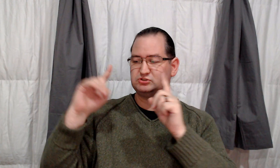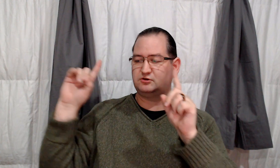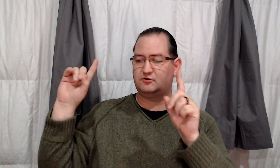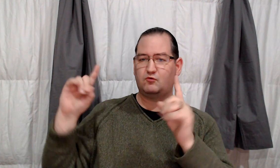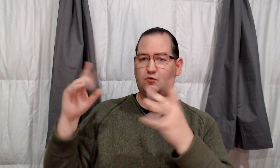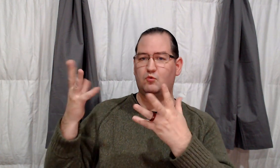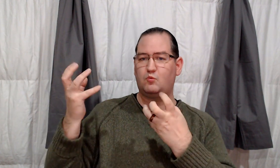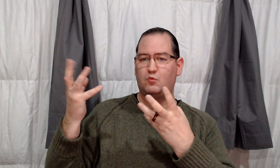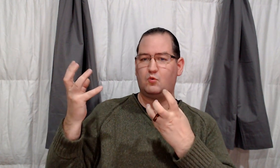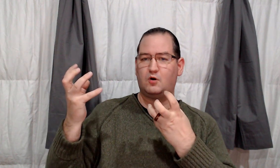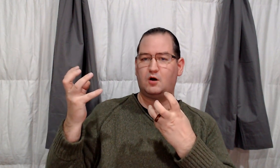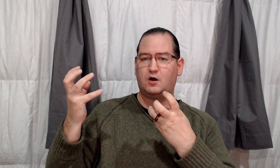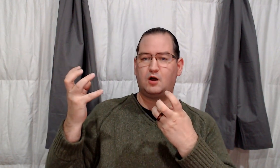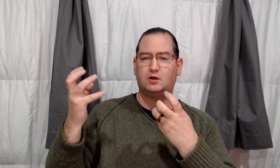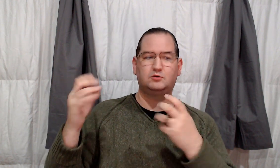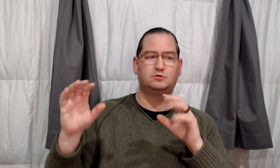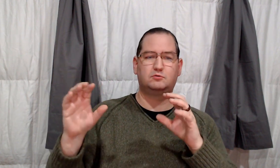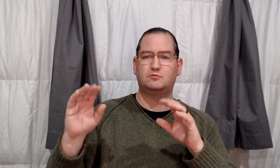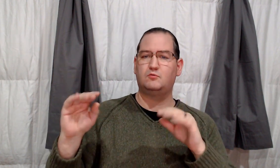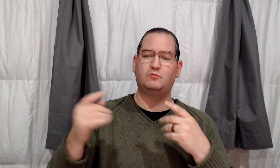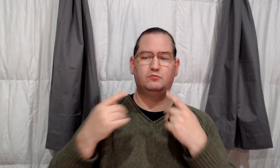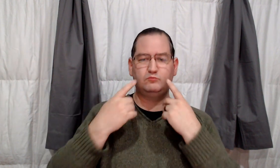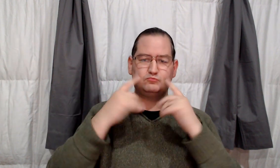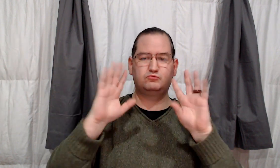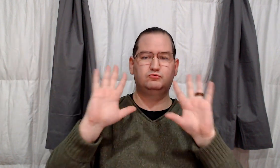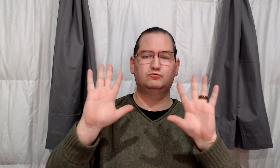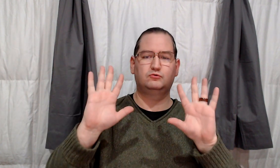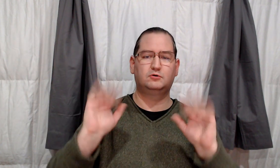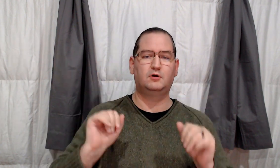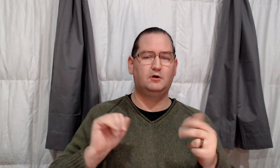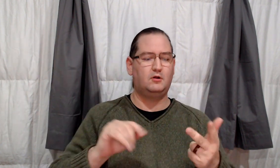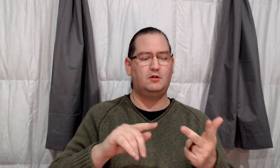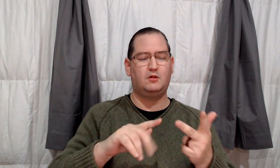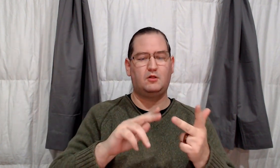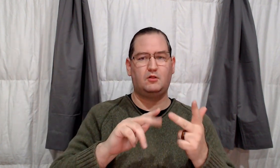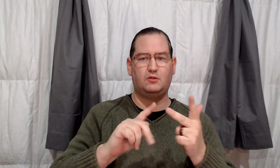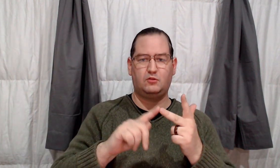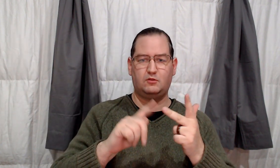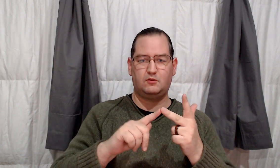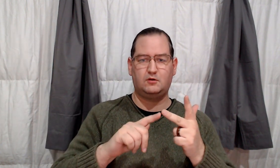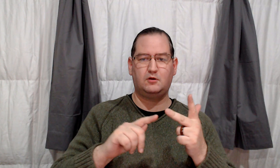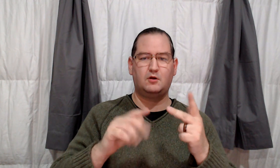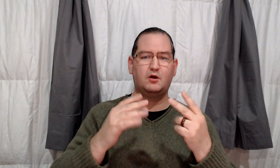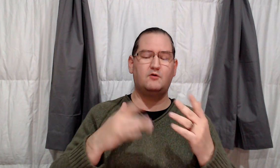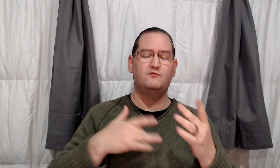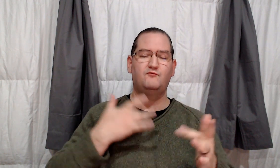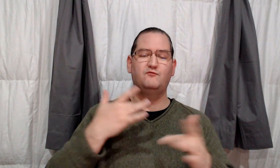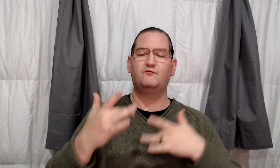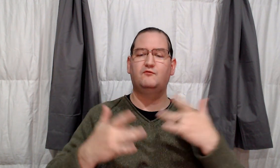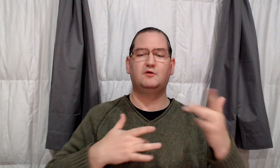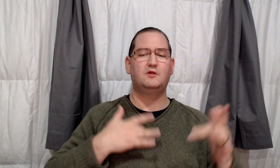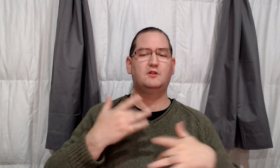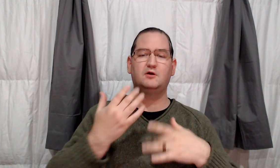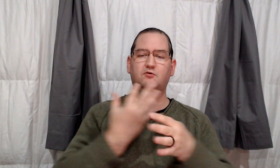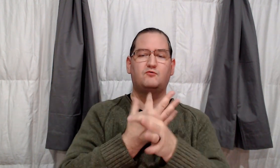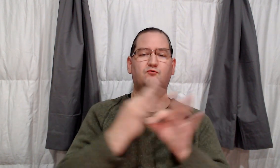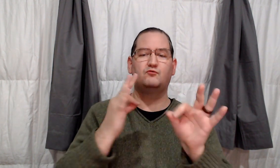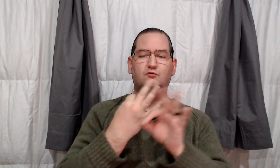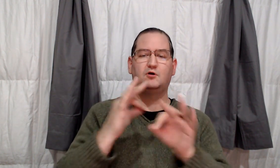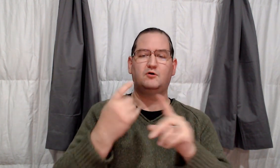brilliantly. 3, a feeling of freedom from every limitation. 4, feel the force of